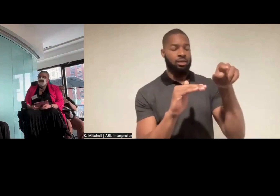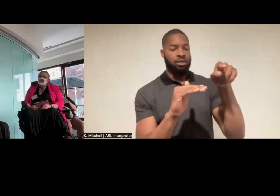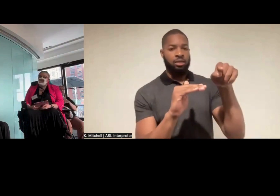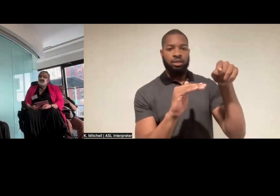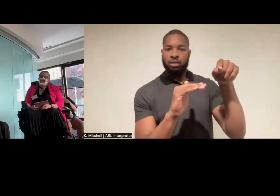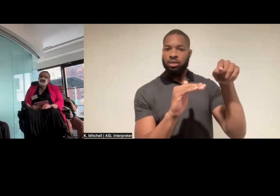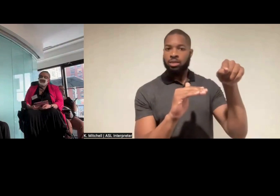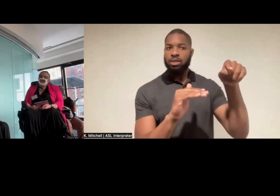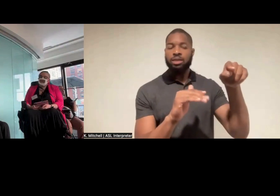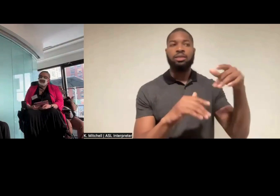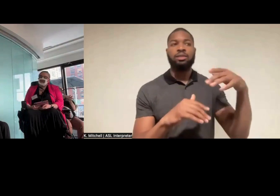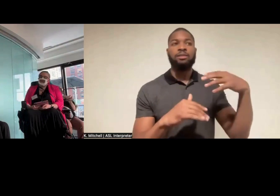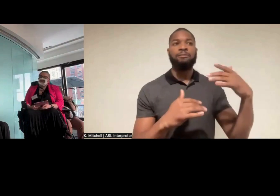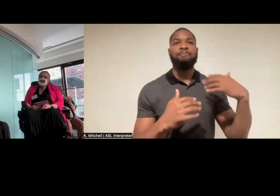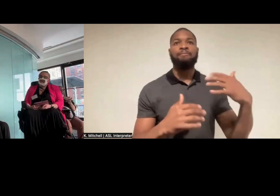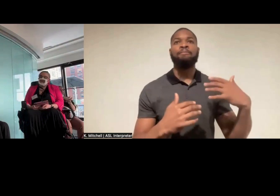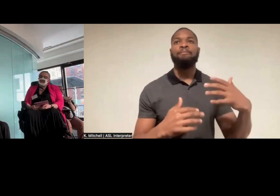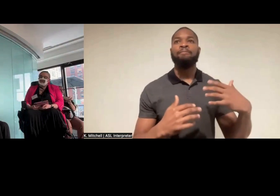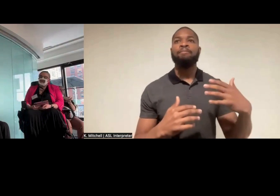rooted in,